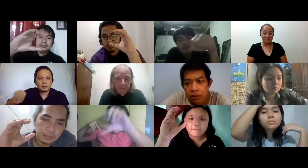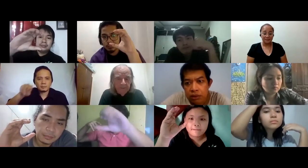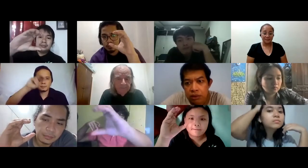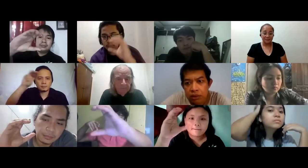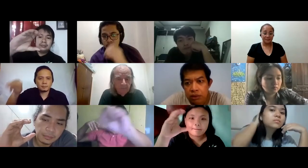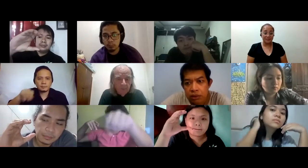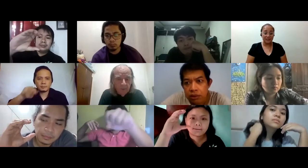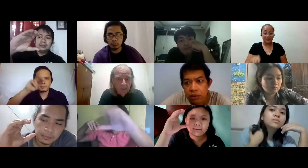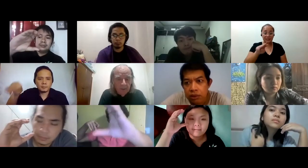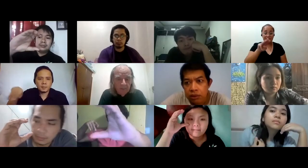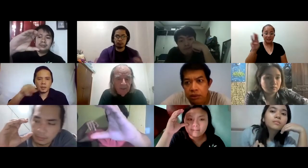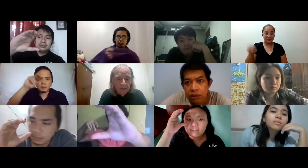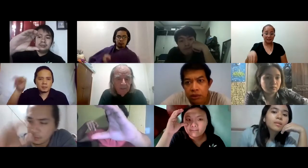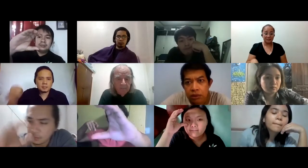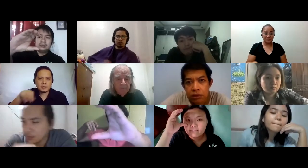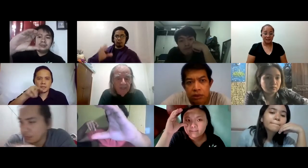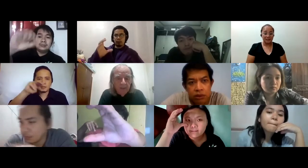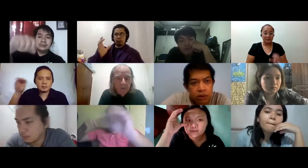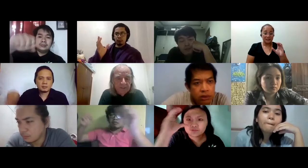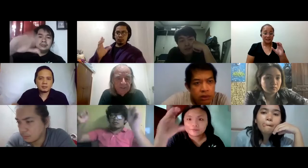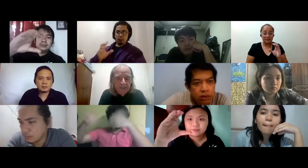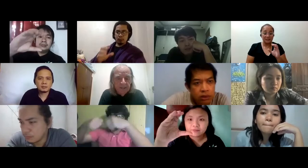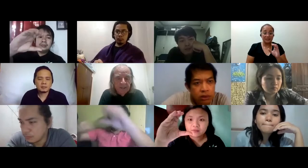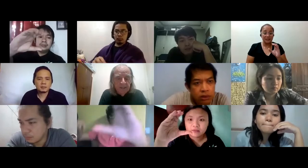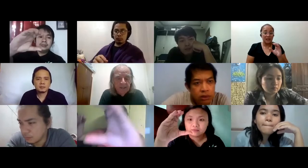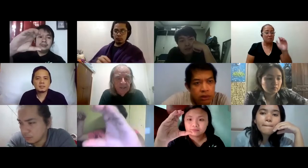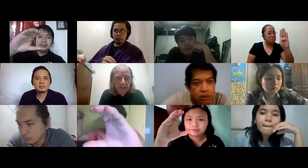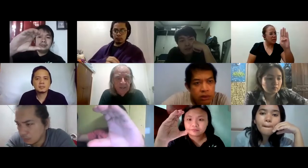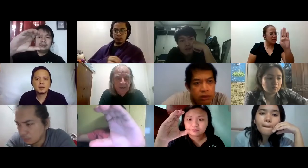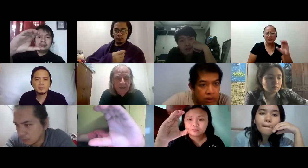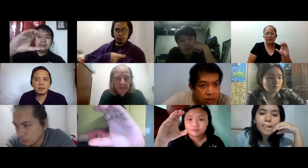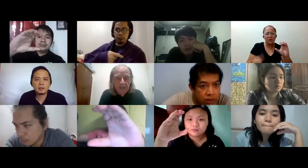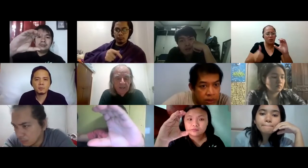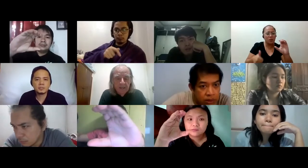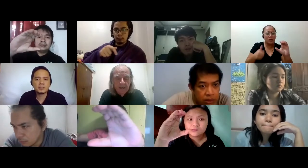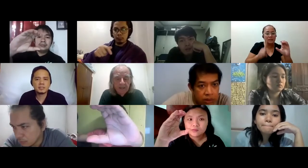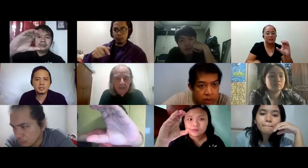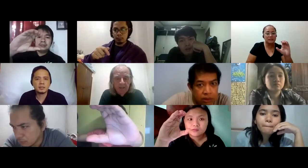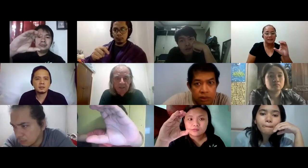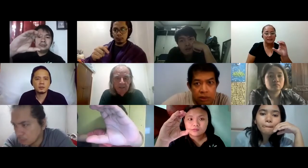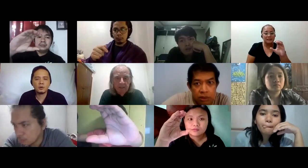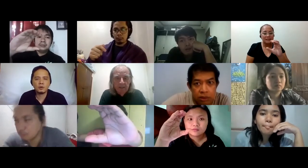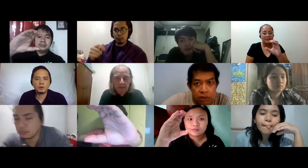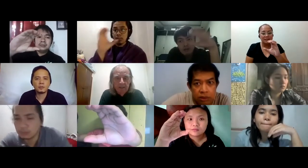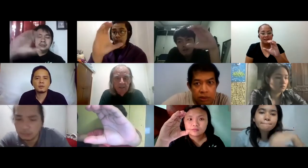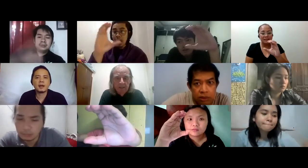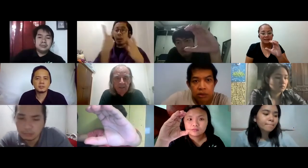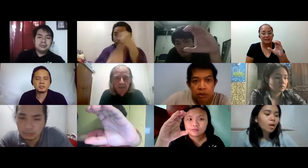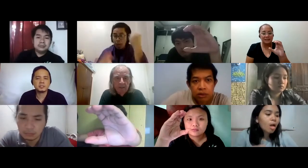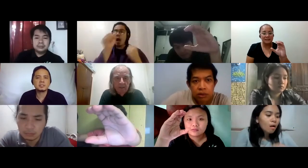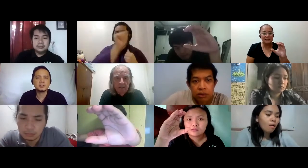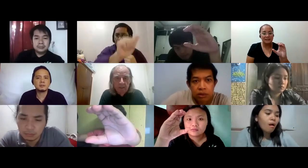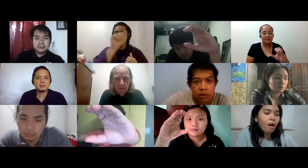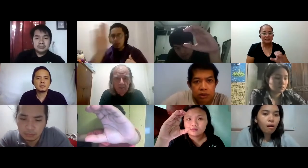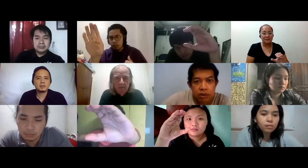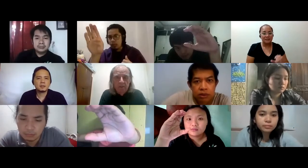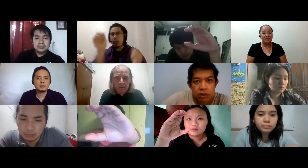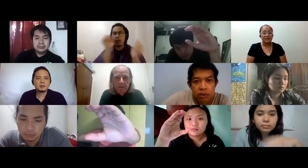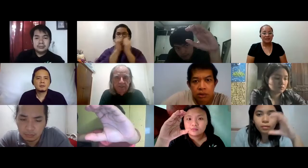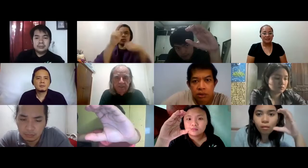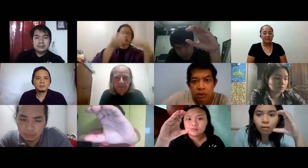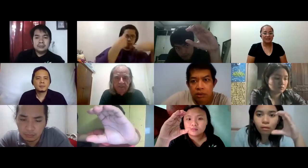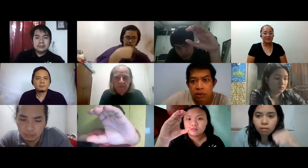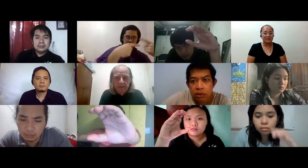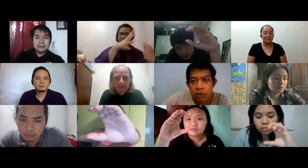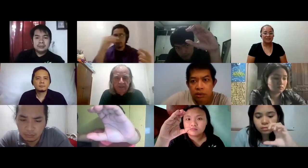Say again? About C. B or C? C. I'm getting mostly C. No other answer. Just C.